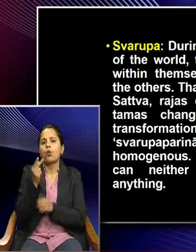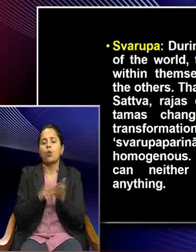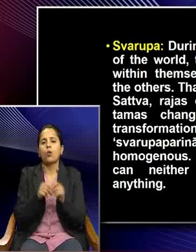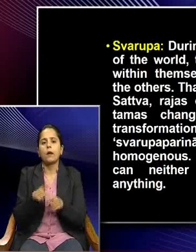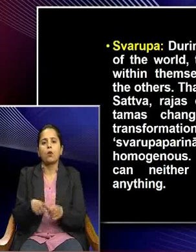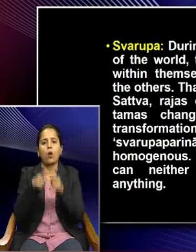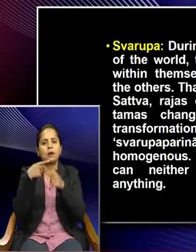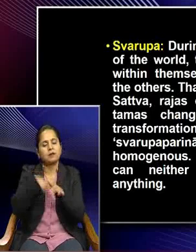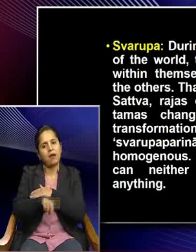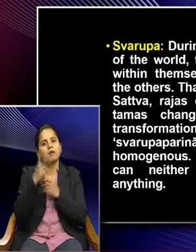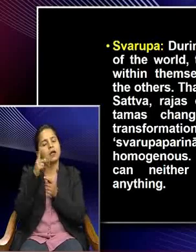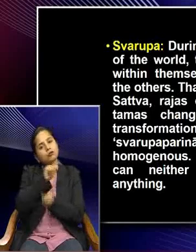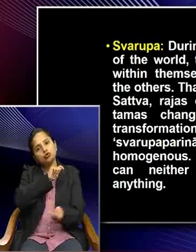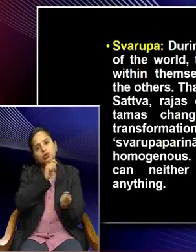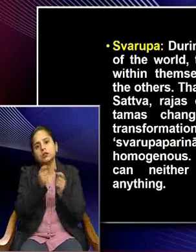within themselves,